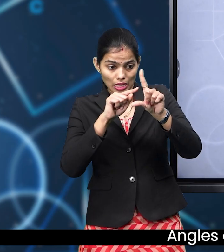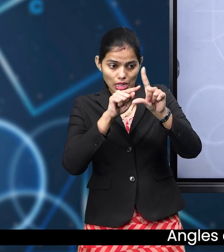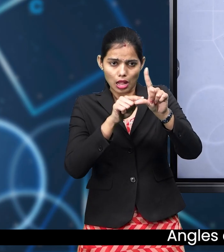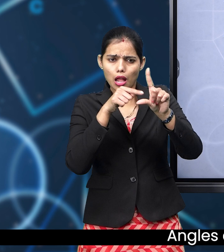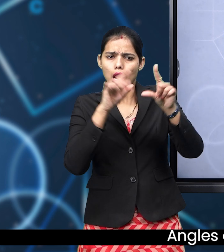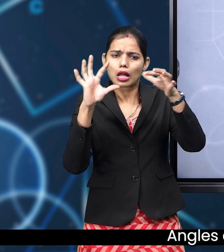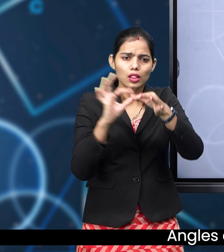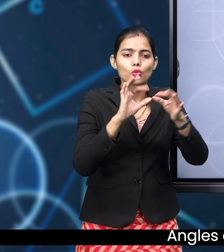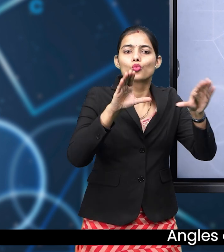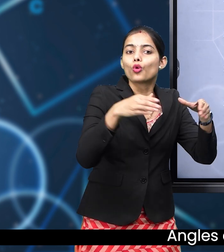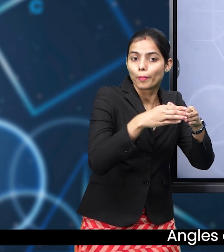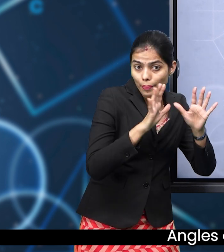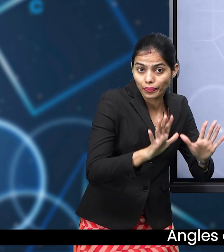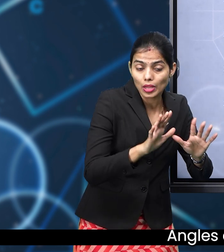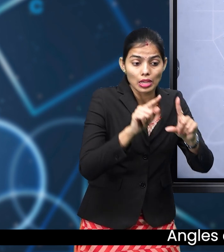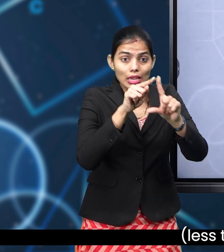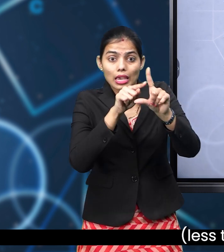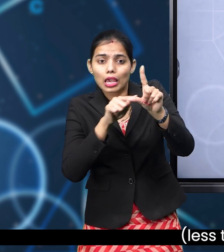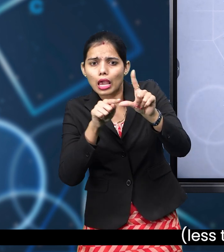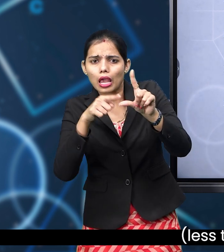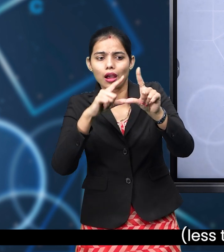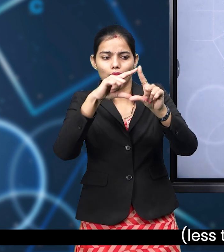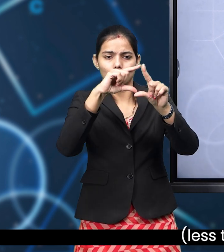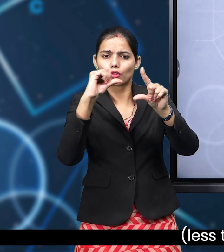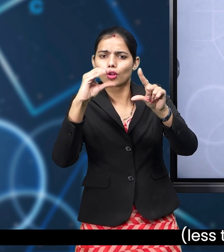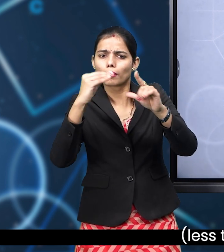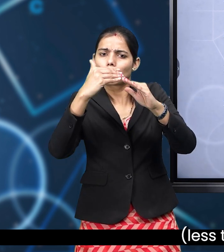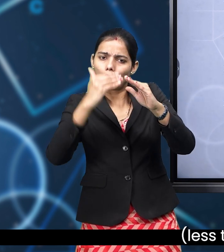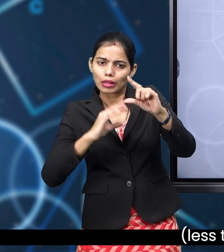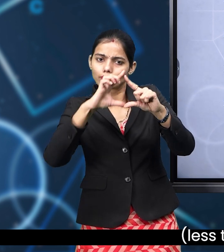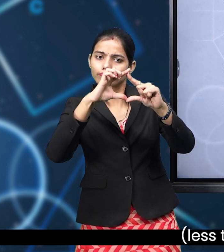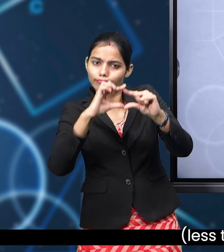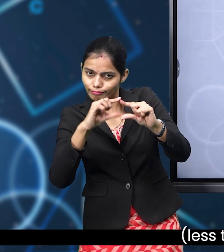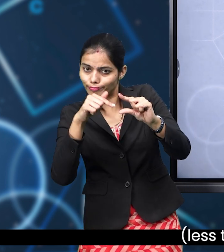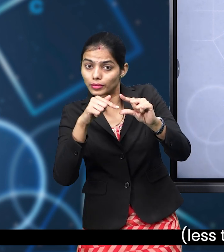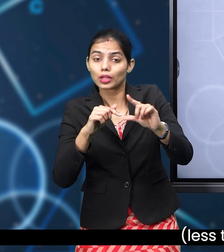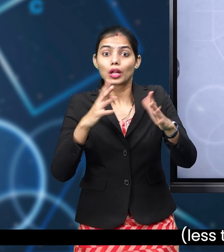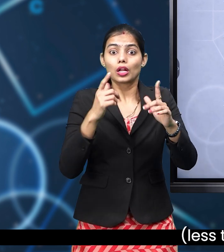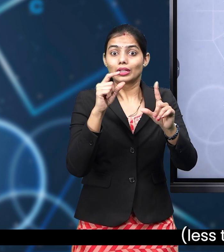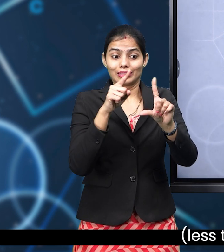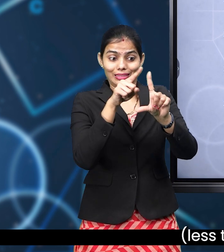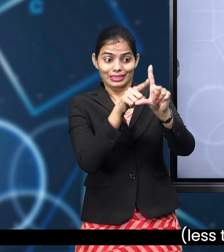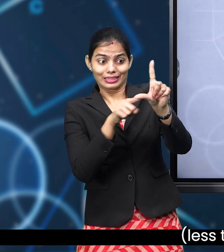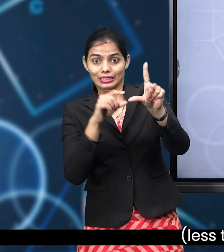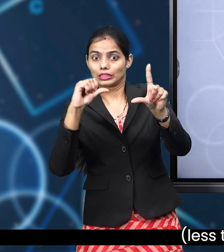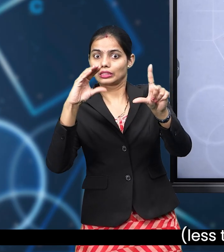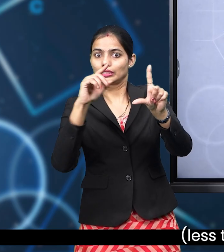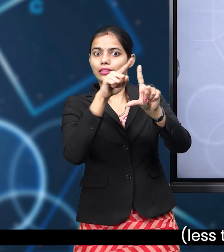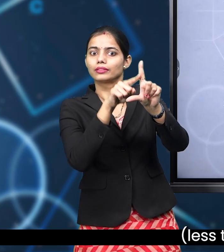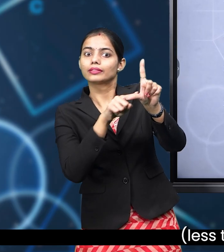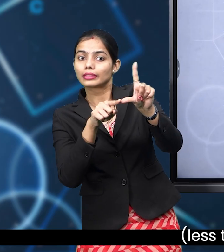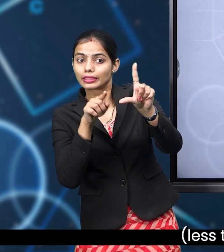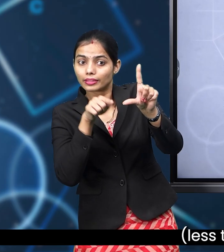Angles are classified as acute less than 90 degree, right 90 degree,